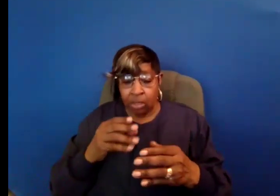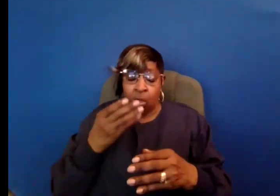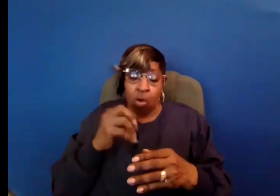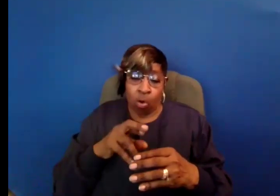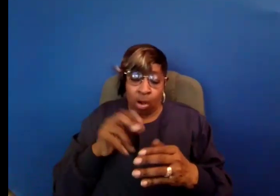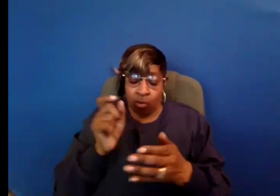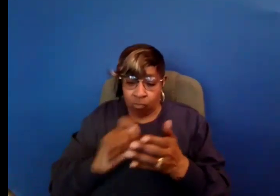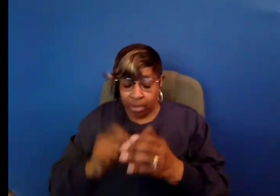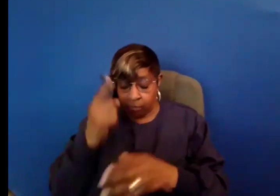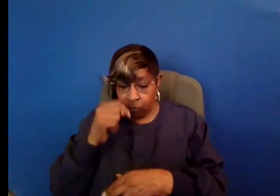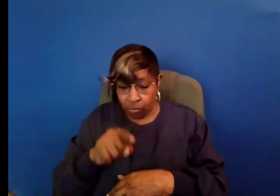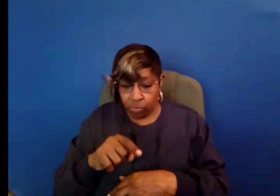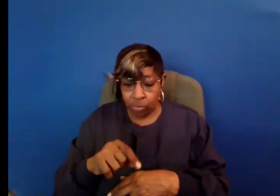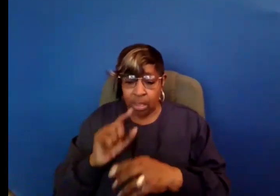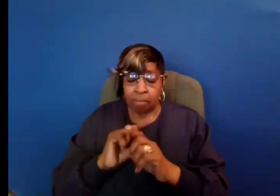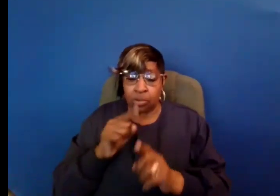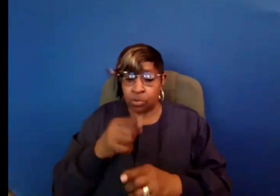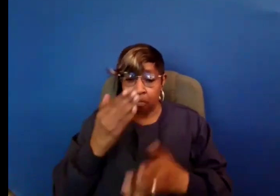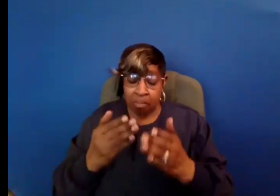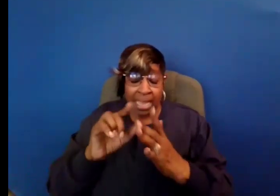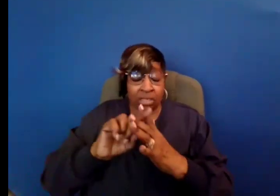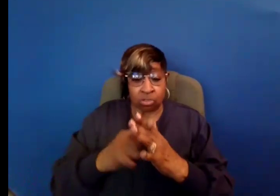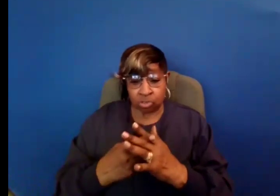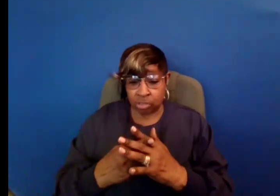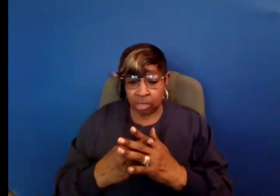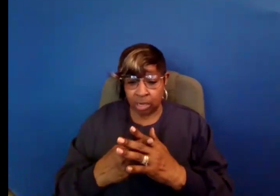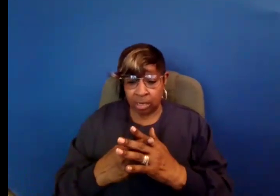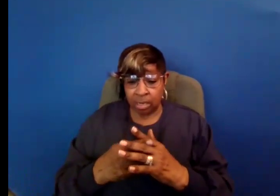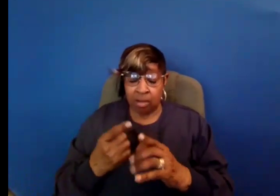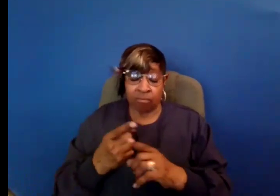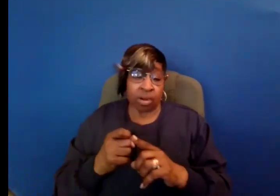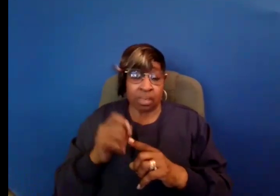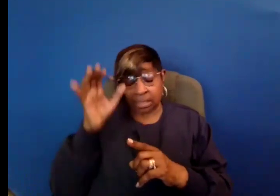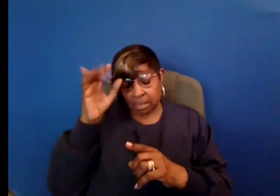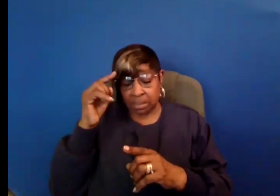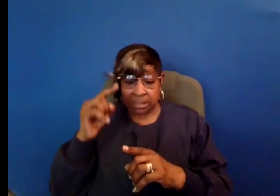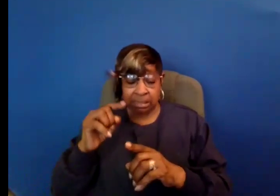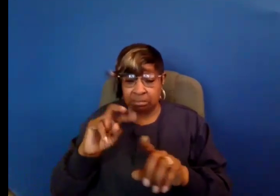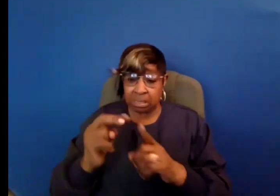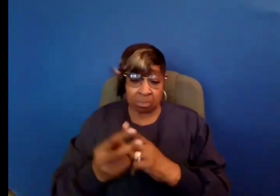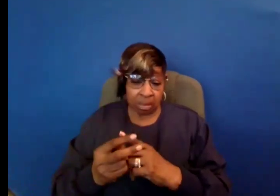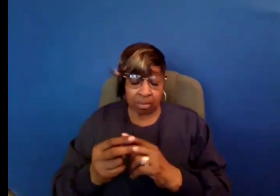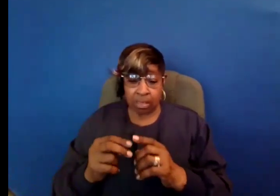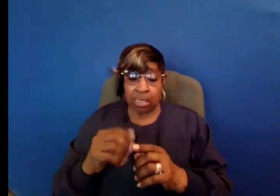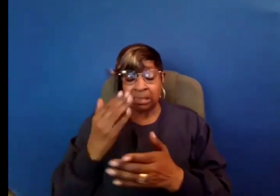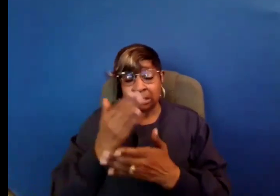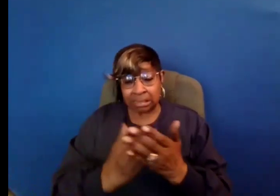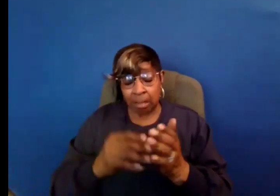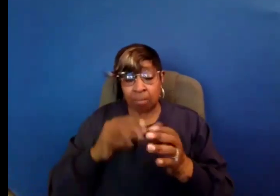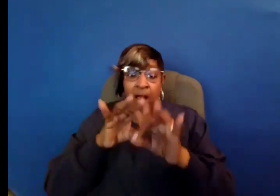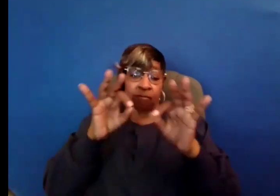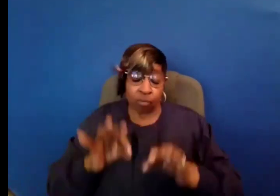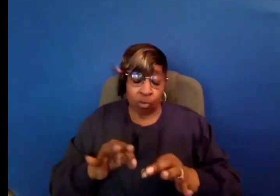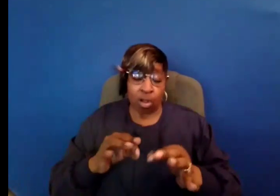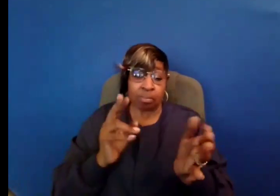real sense of where it is. But you may start from a practical standpoint, you might start with some form documents from a reputable